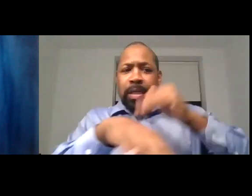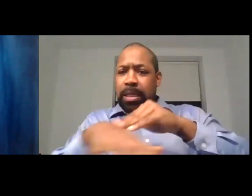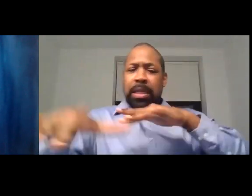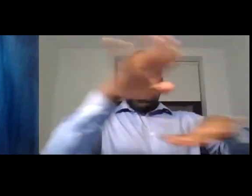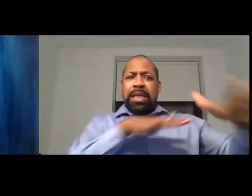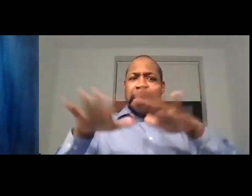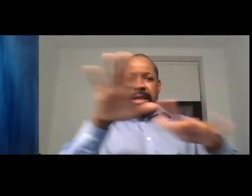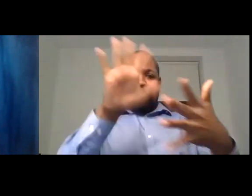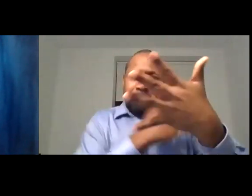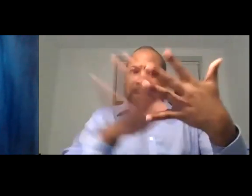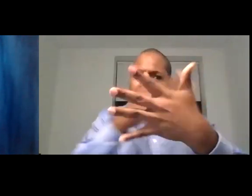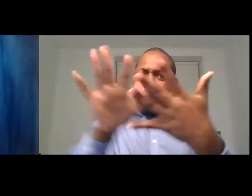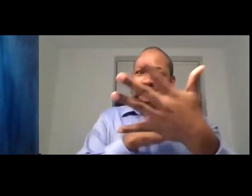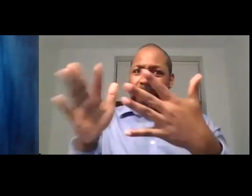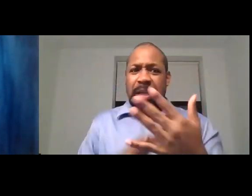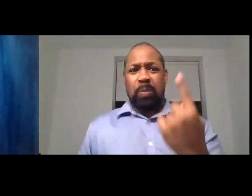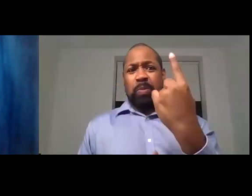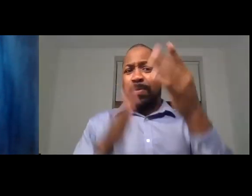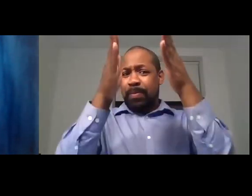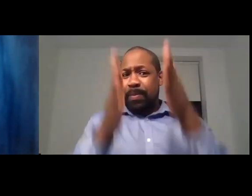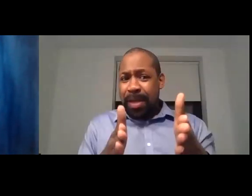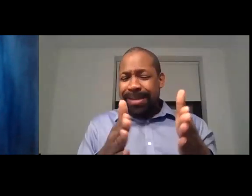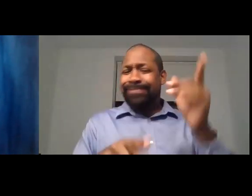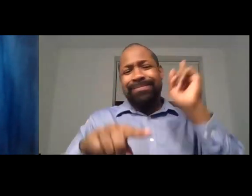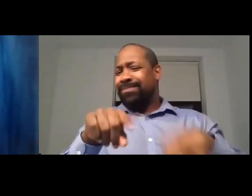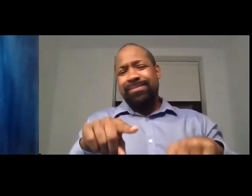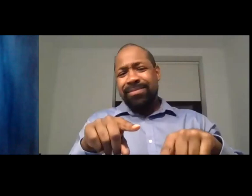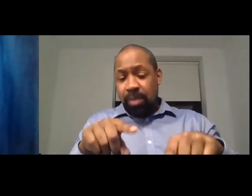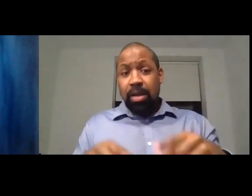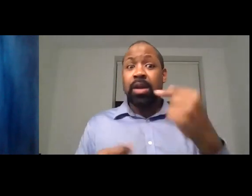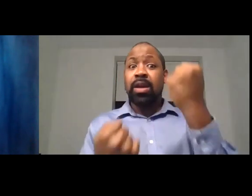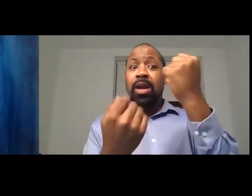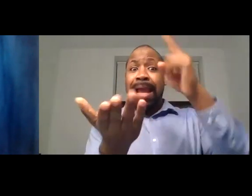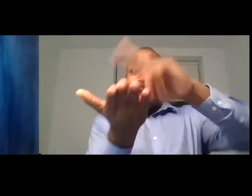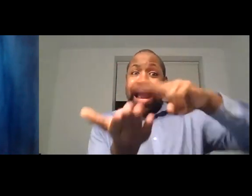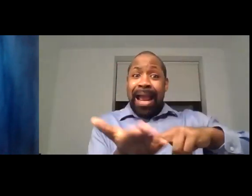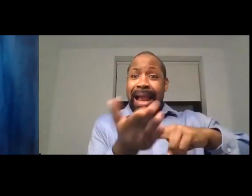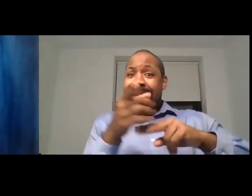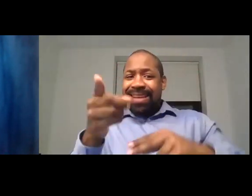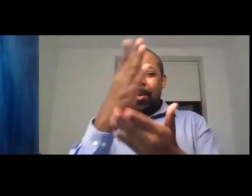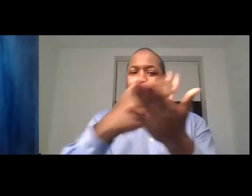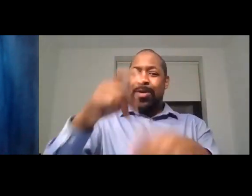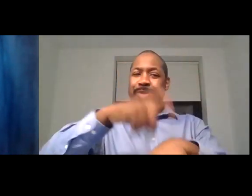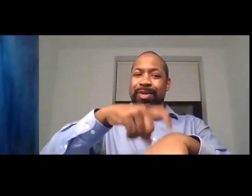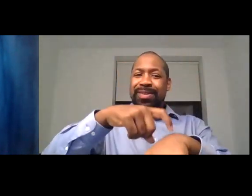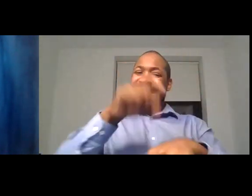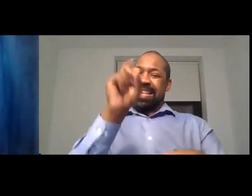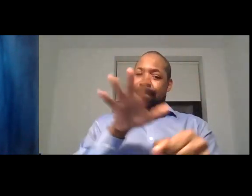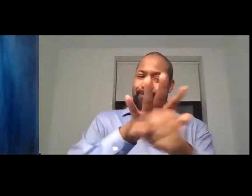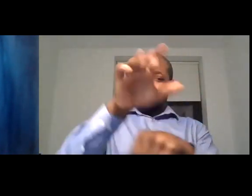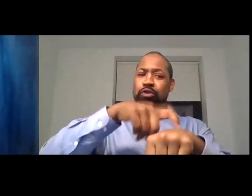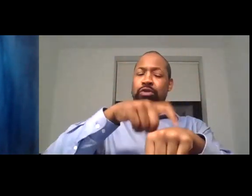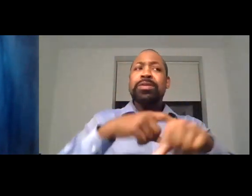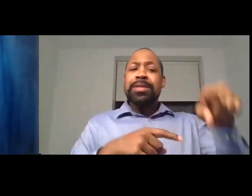of the committees calling for interpreters, the scheduling, all of that falling on one person is just not feasible.